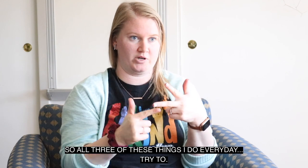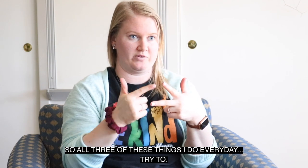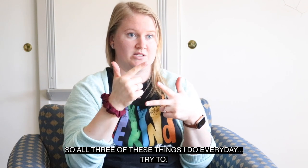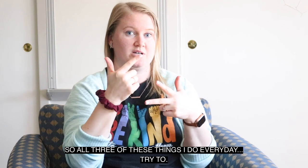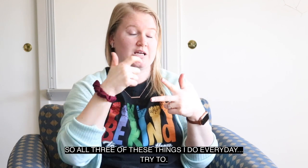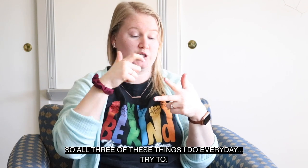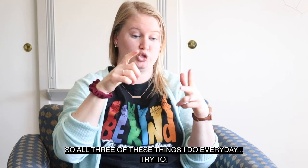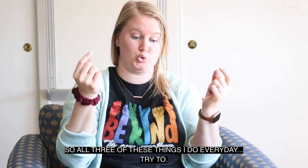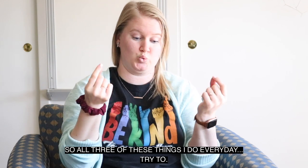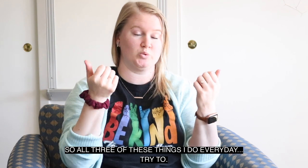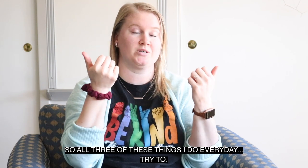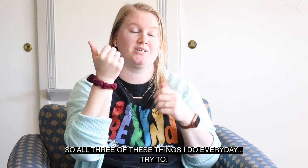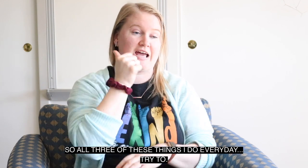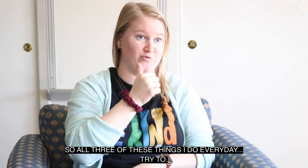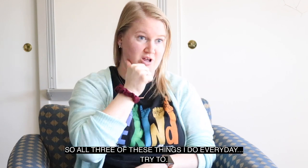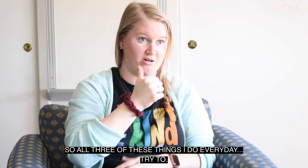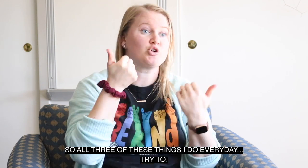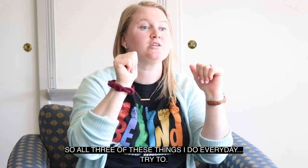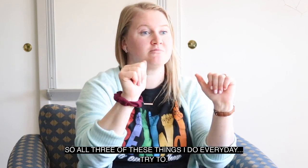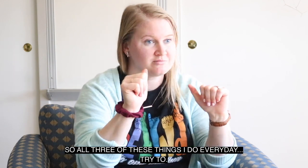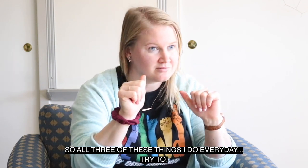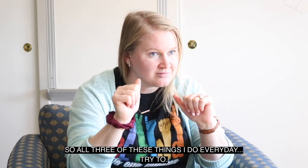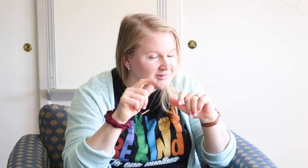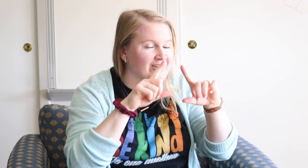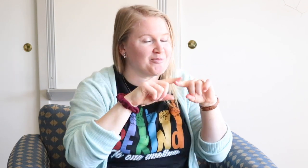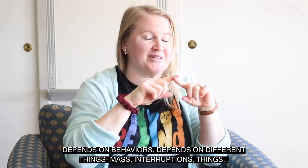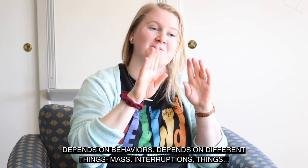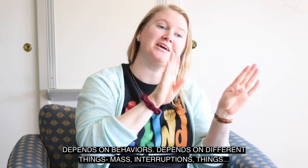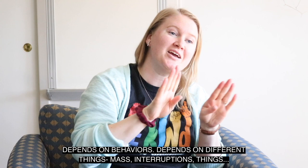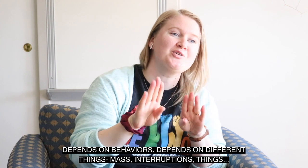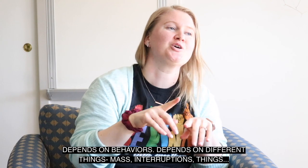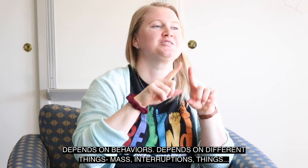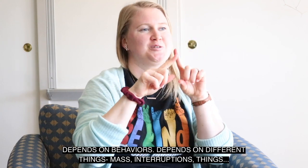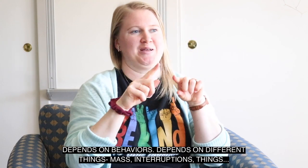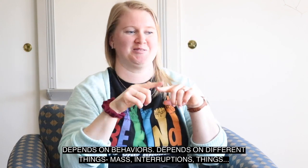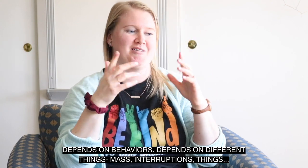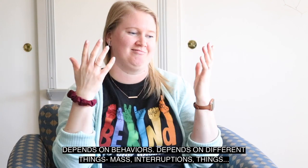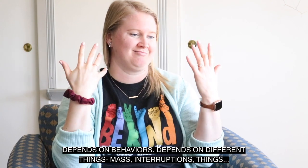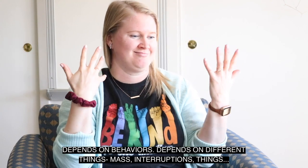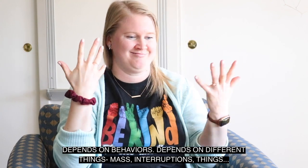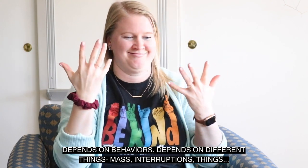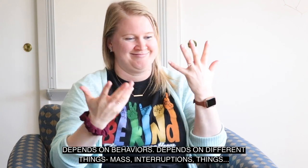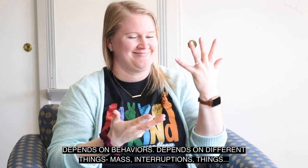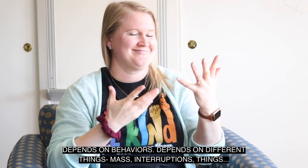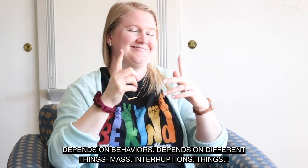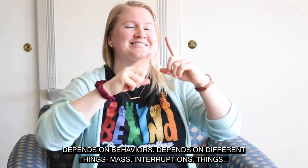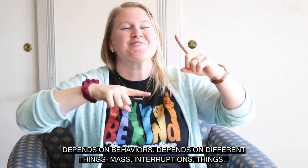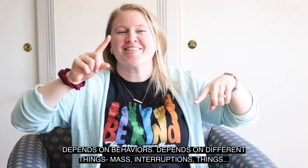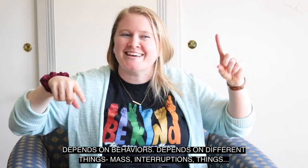of these things I do every day, try to. It depends on behaviors, it depends on different